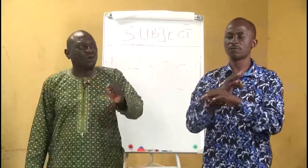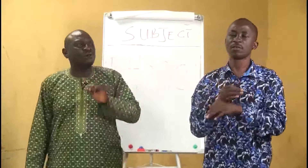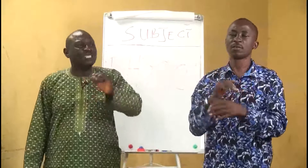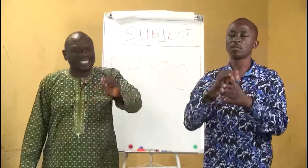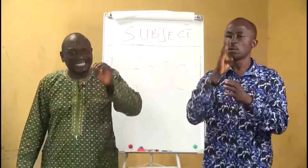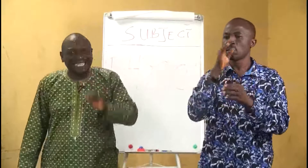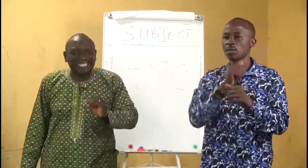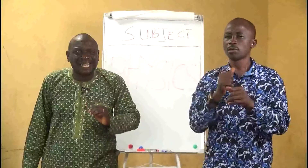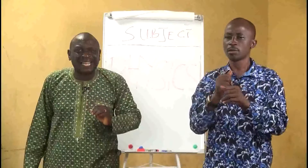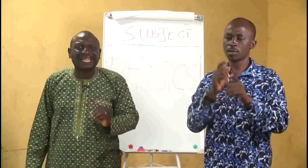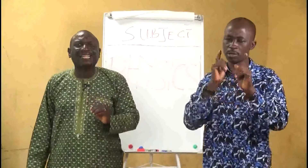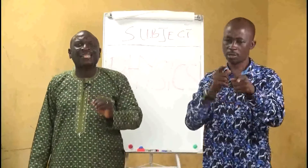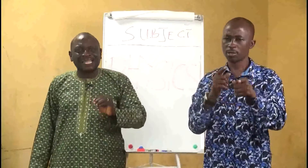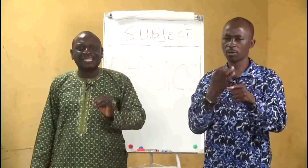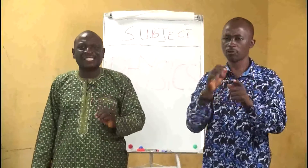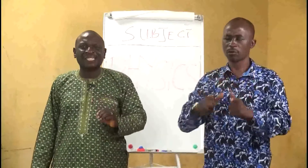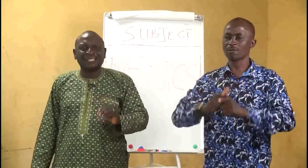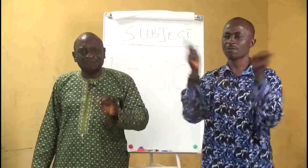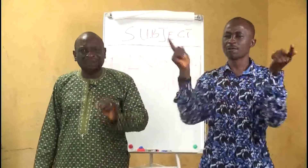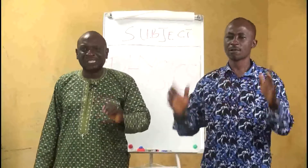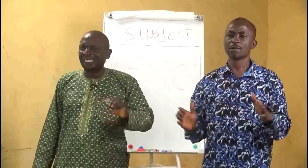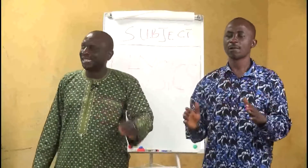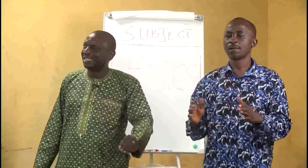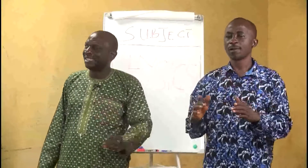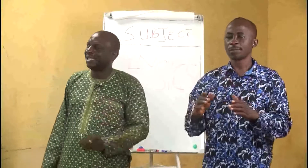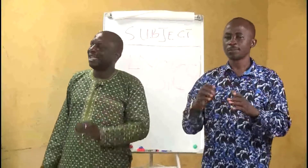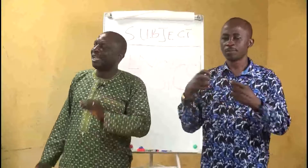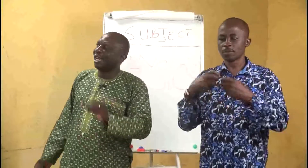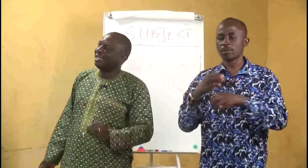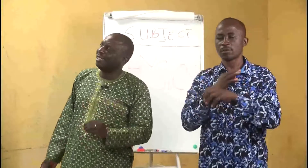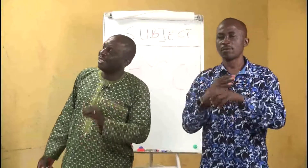of the greater electric field intensity. And